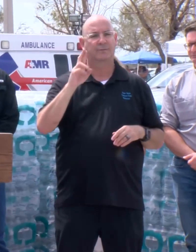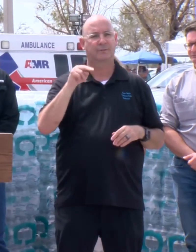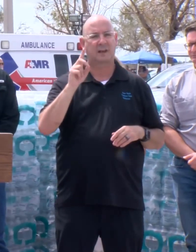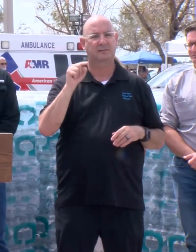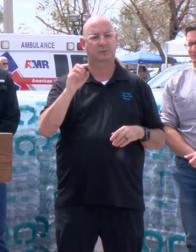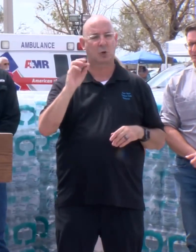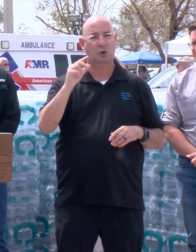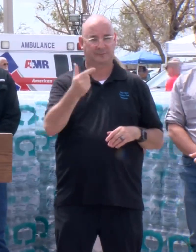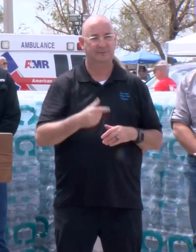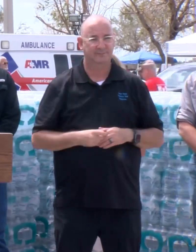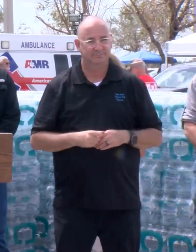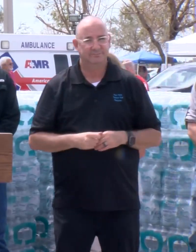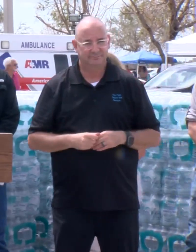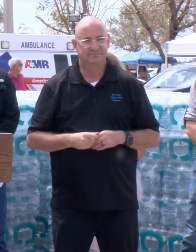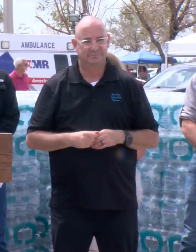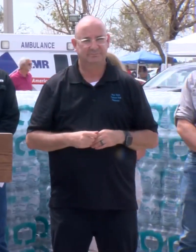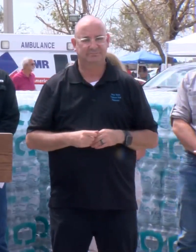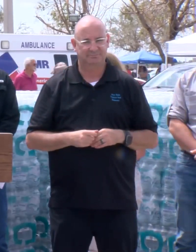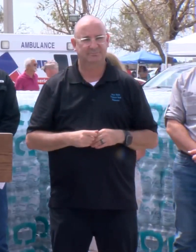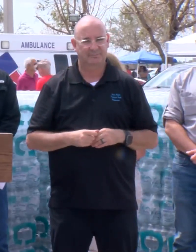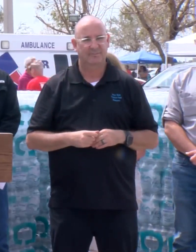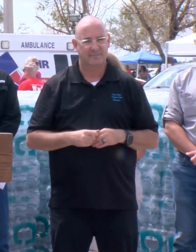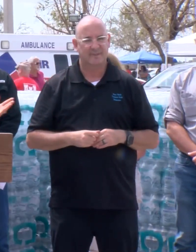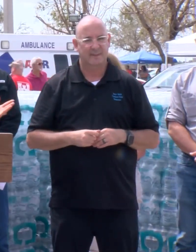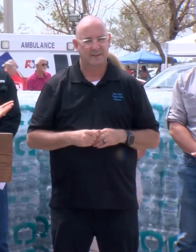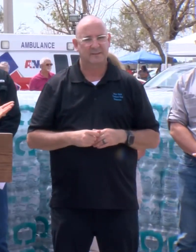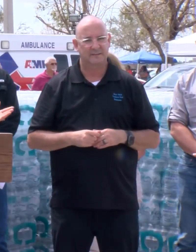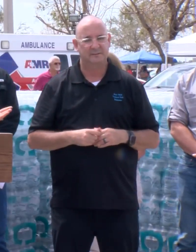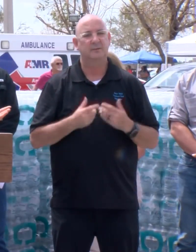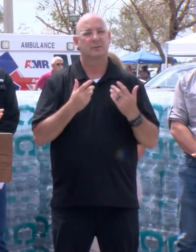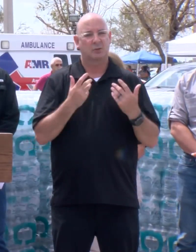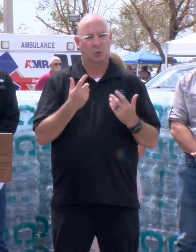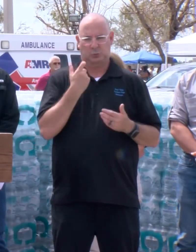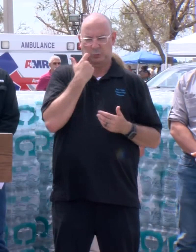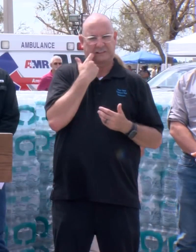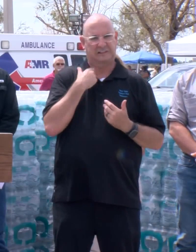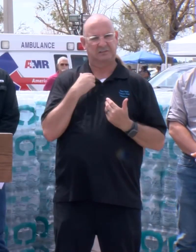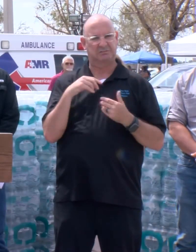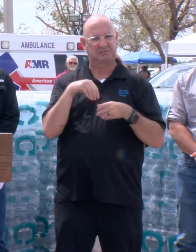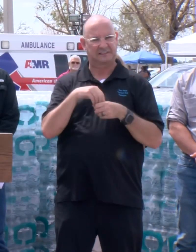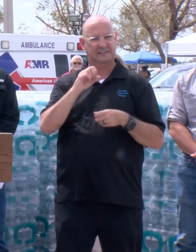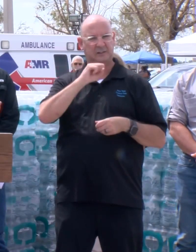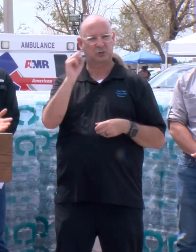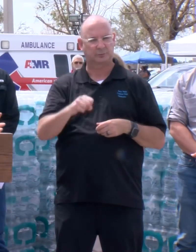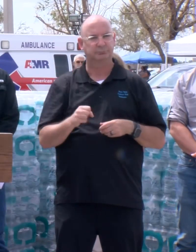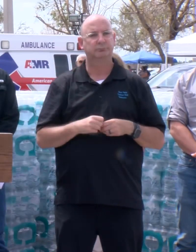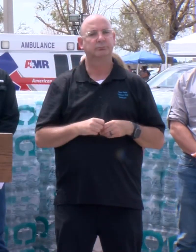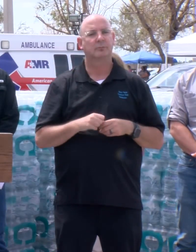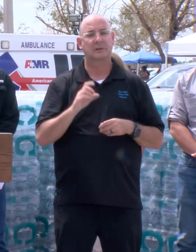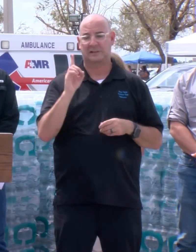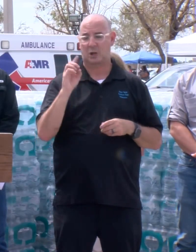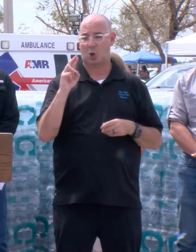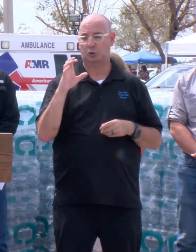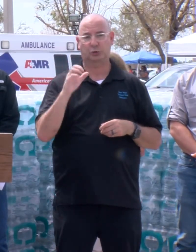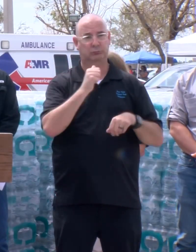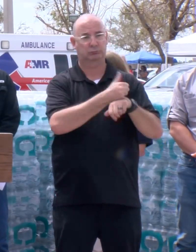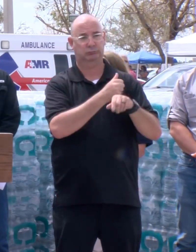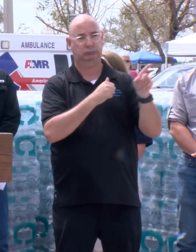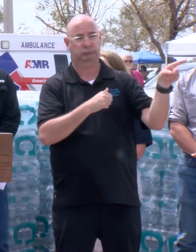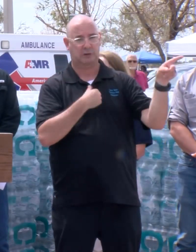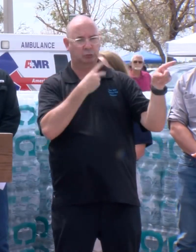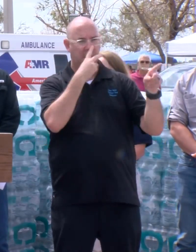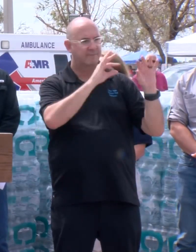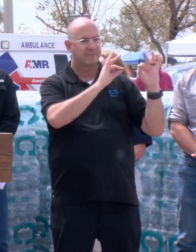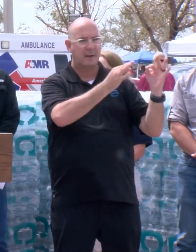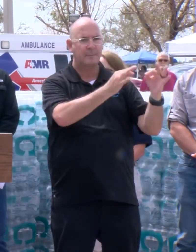Another thing that we're doing, I was in Sarasota the other day, and I was at one of the disaster recovery sites, and I saw families in there meeting with all